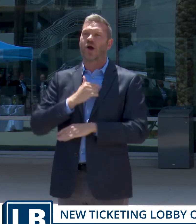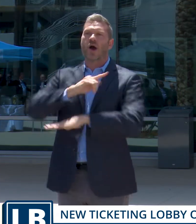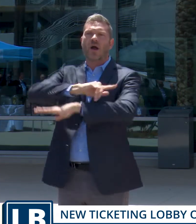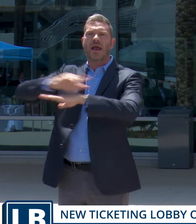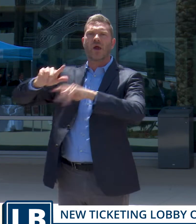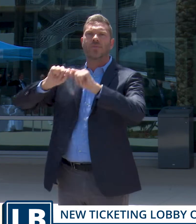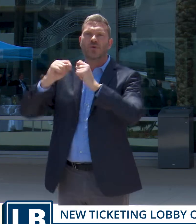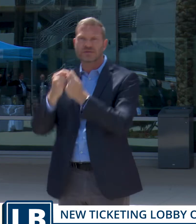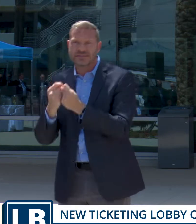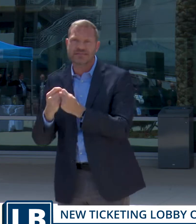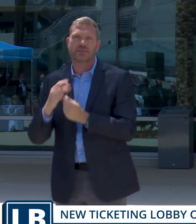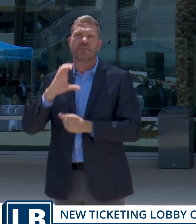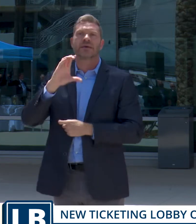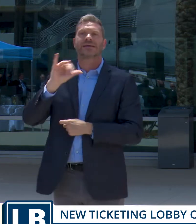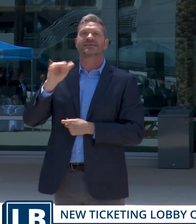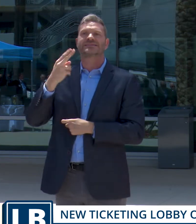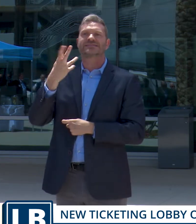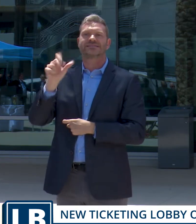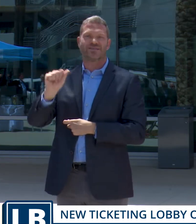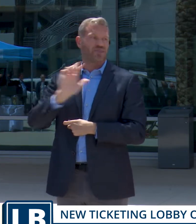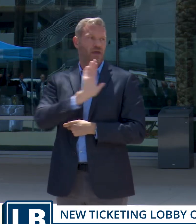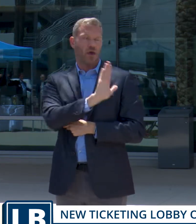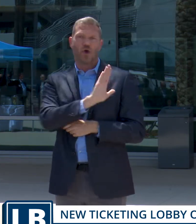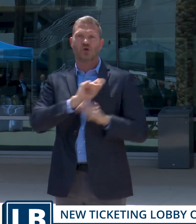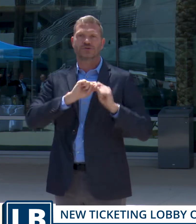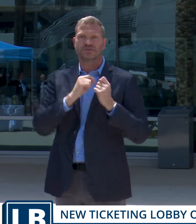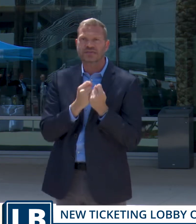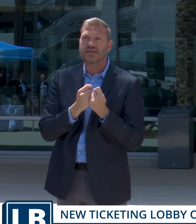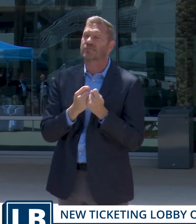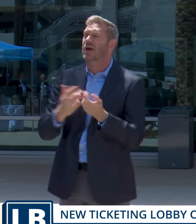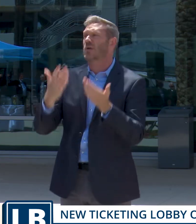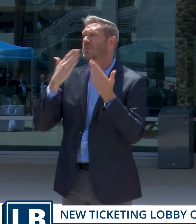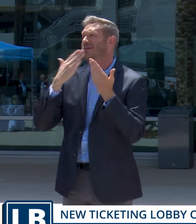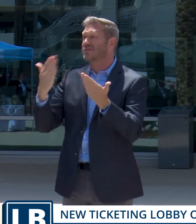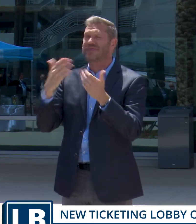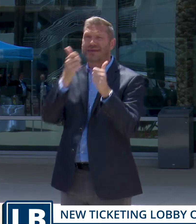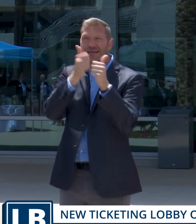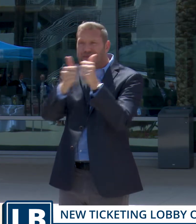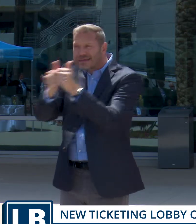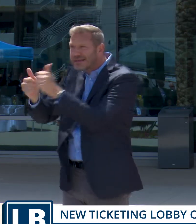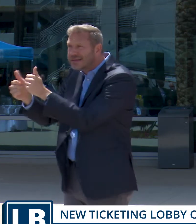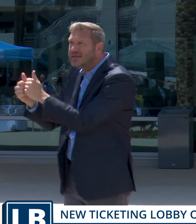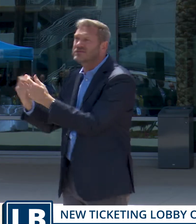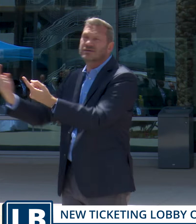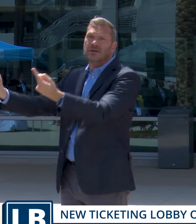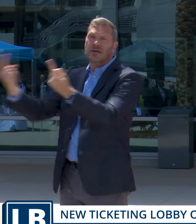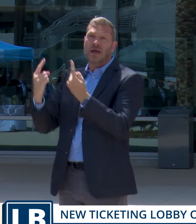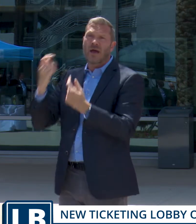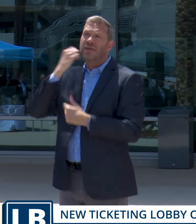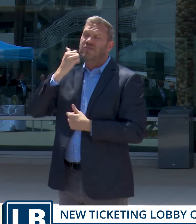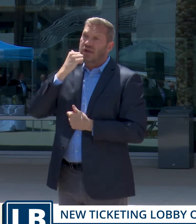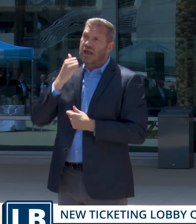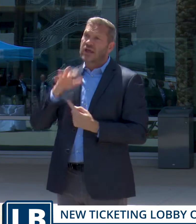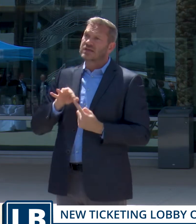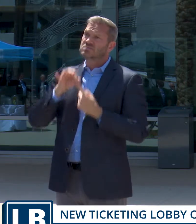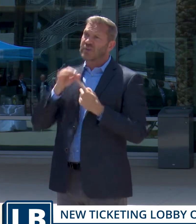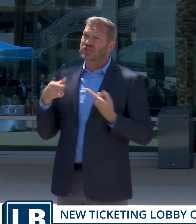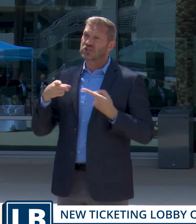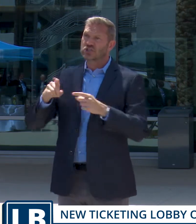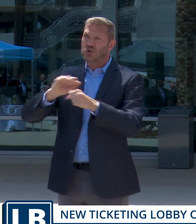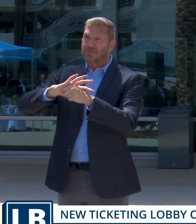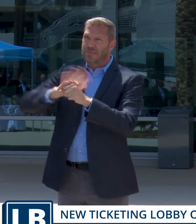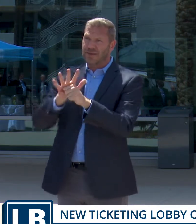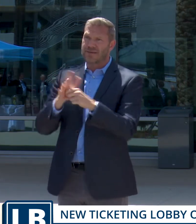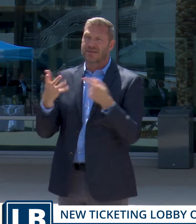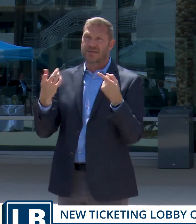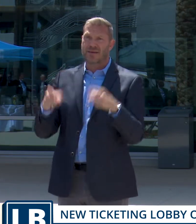of Cynthia's team. And I also want to thank every single one of you for coming to work every single day, especially during the pandemic. We know how hard it